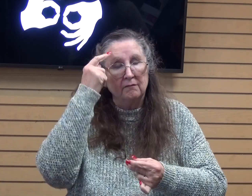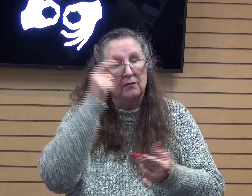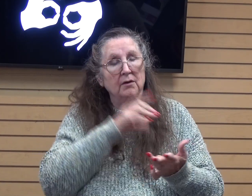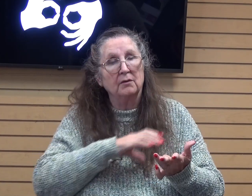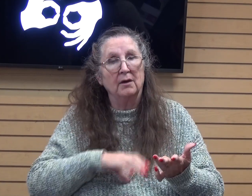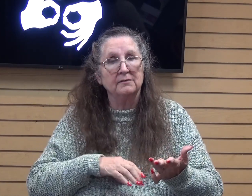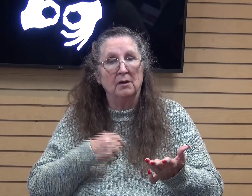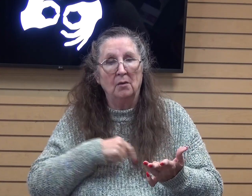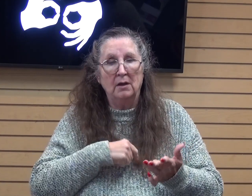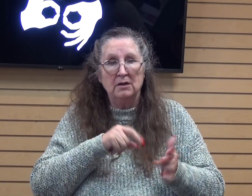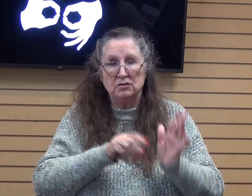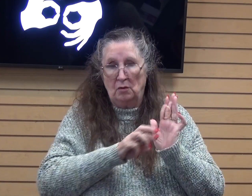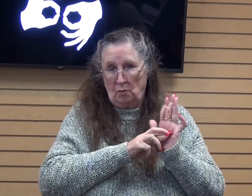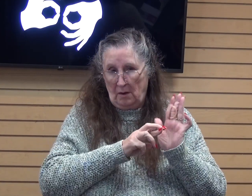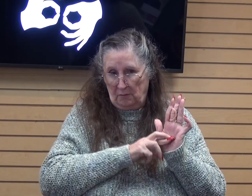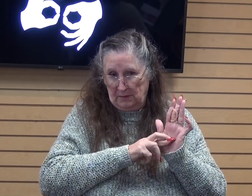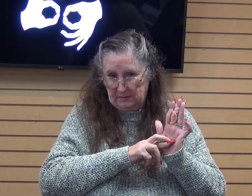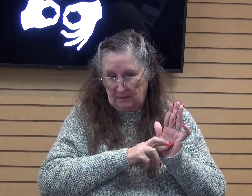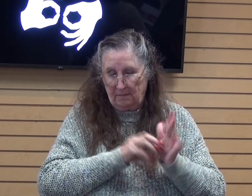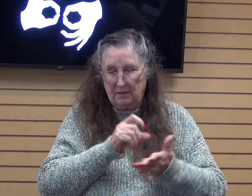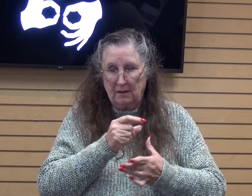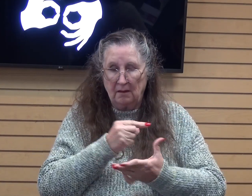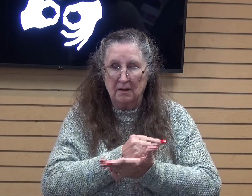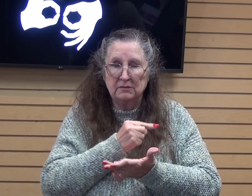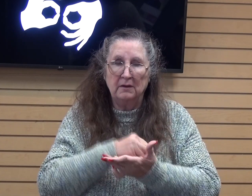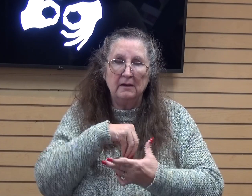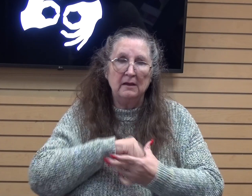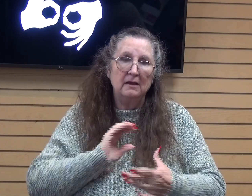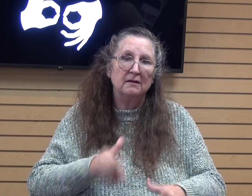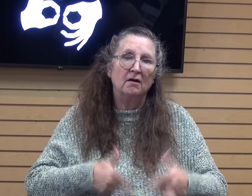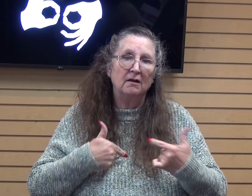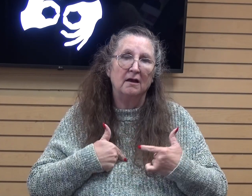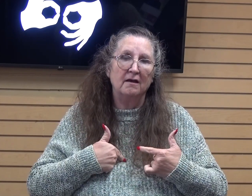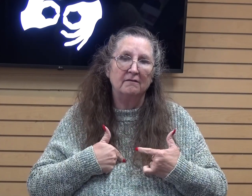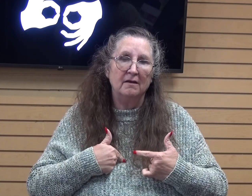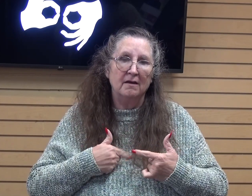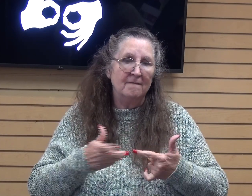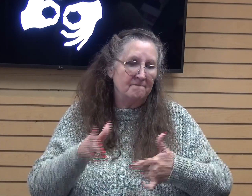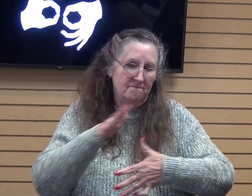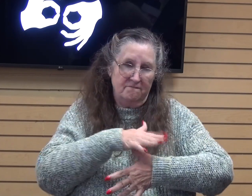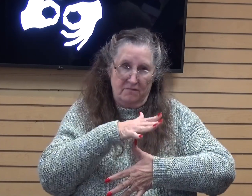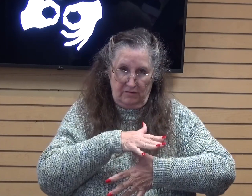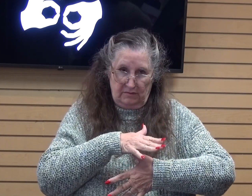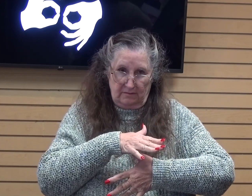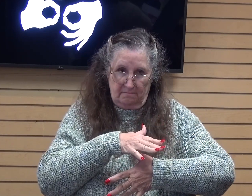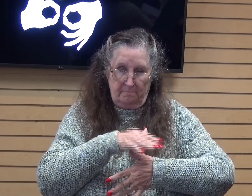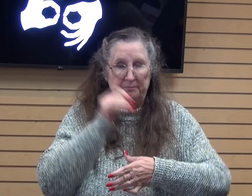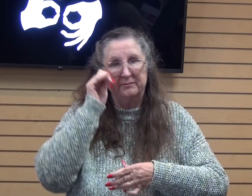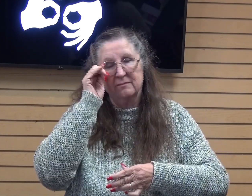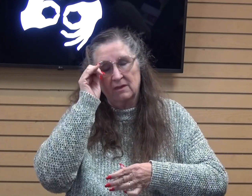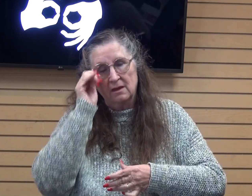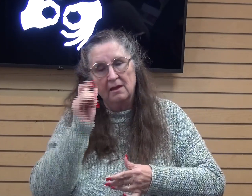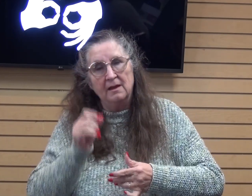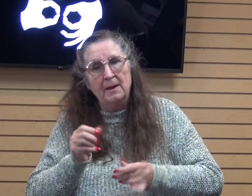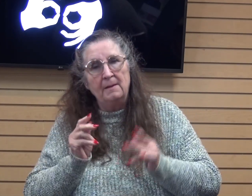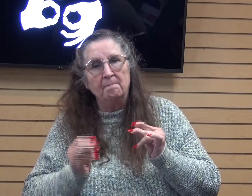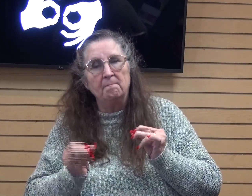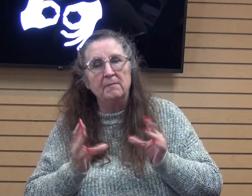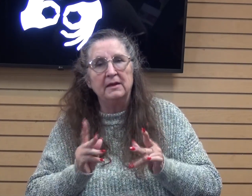be representing the gospel in our lives before anything else. So many people on social media will share the food that